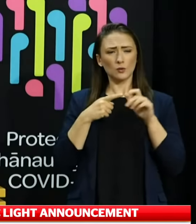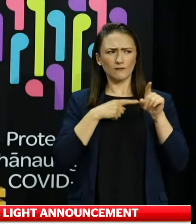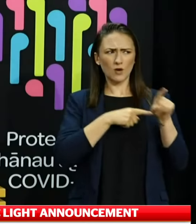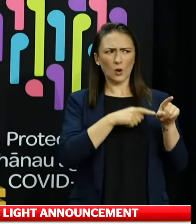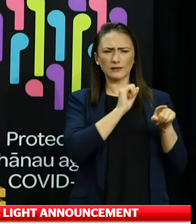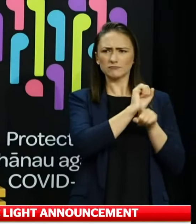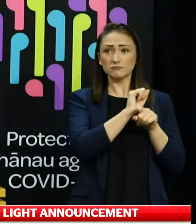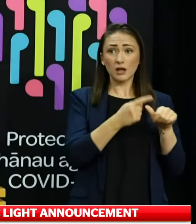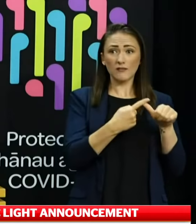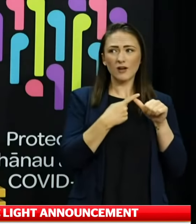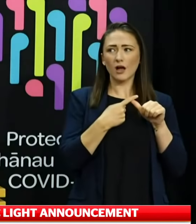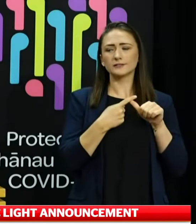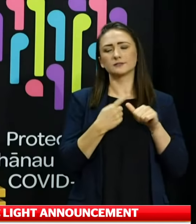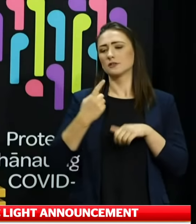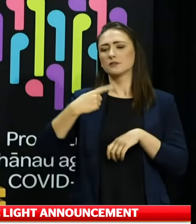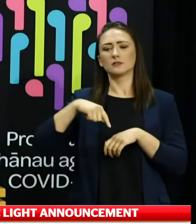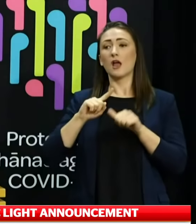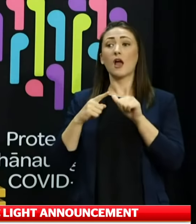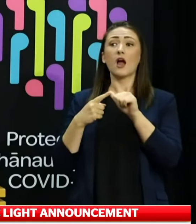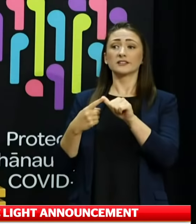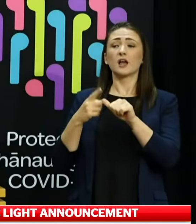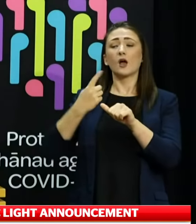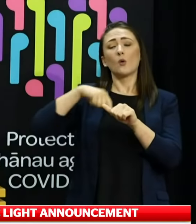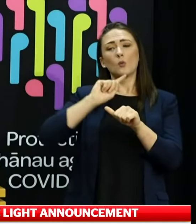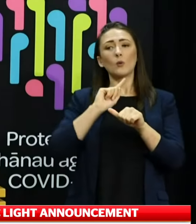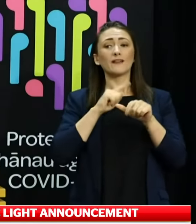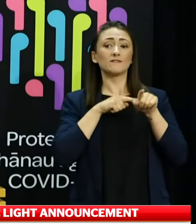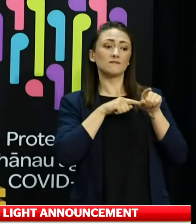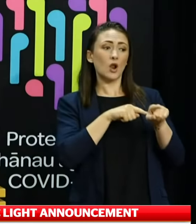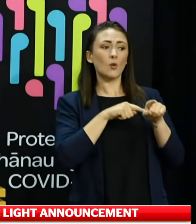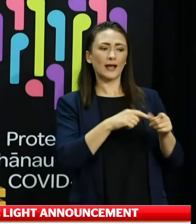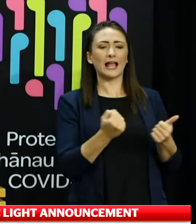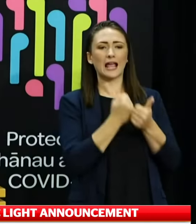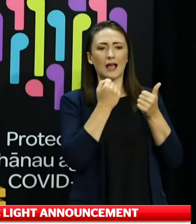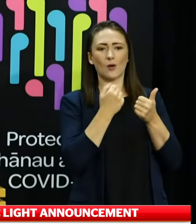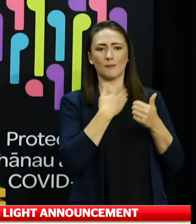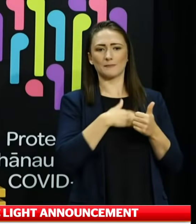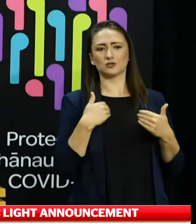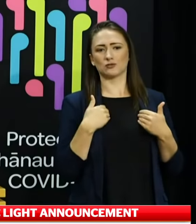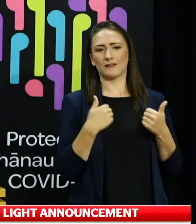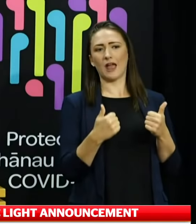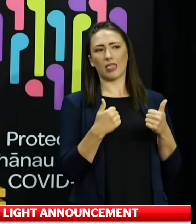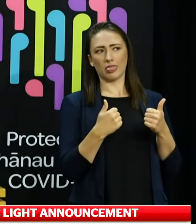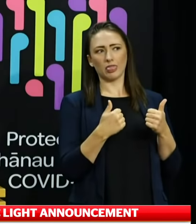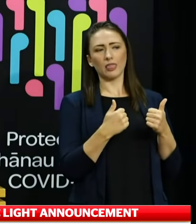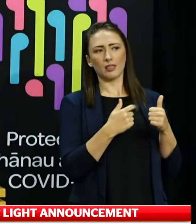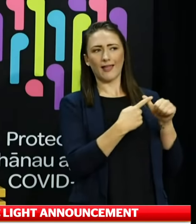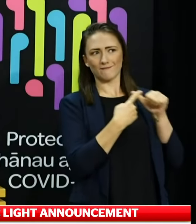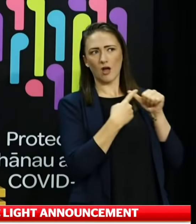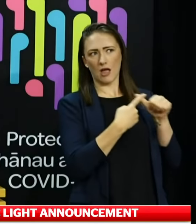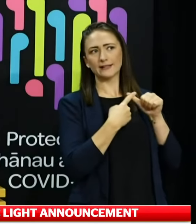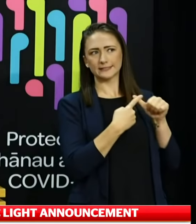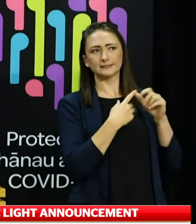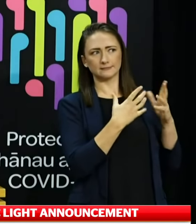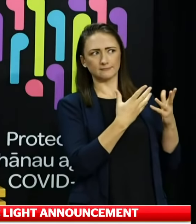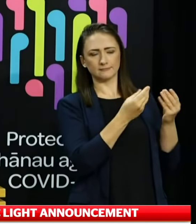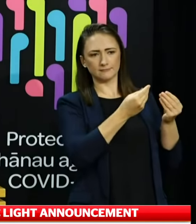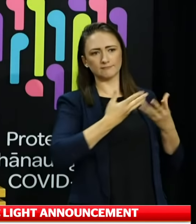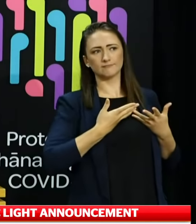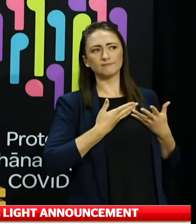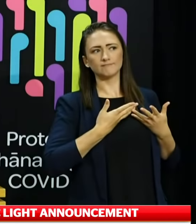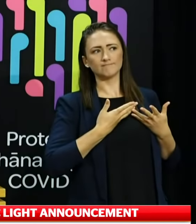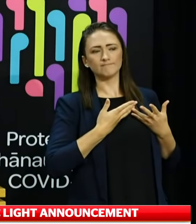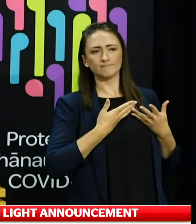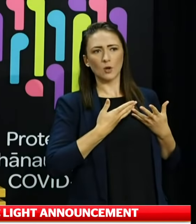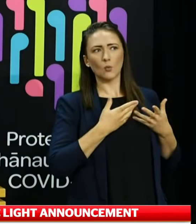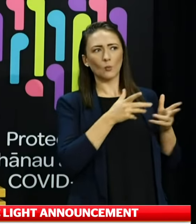Health. All the way through the pandemic, there have been other public health experts who have held different views. And of course, we hear them, we